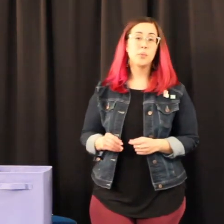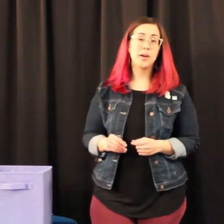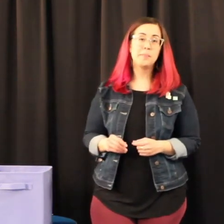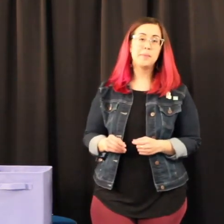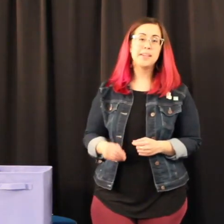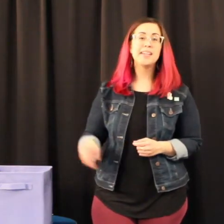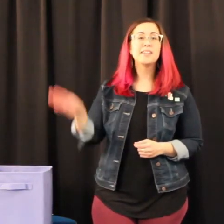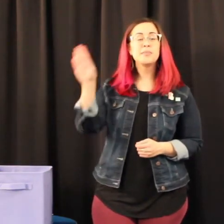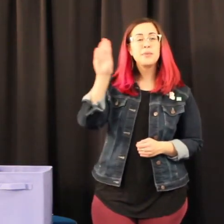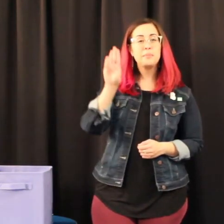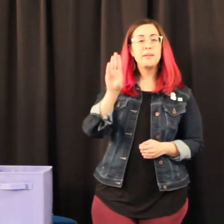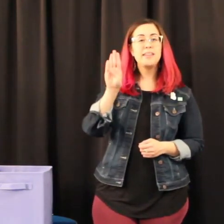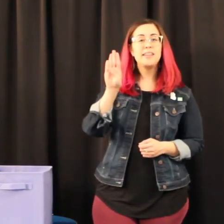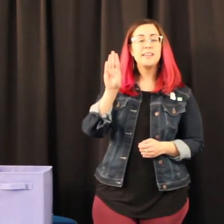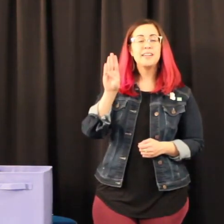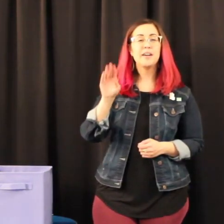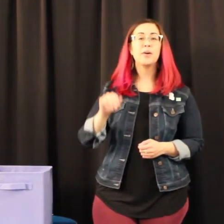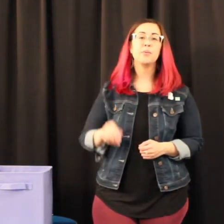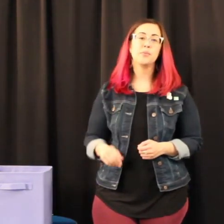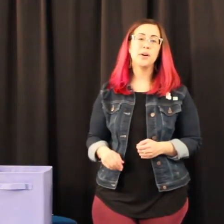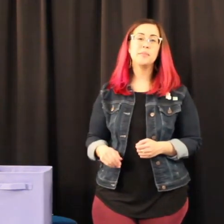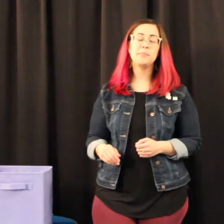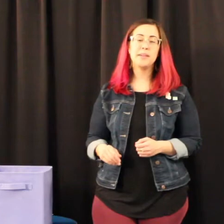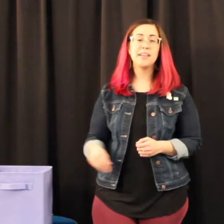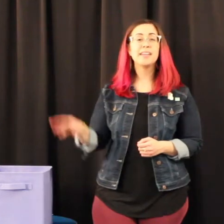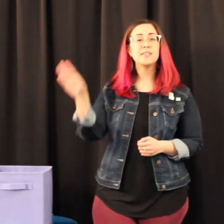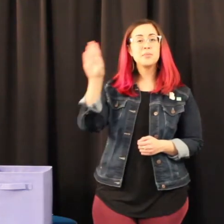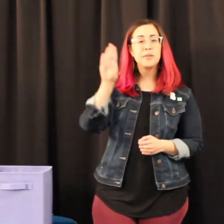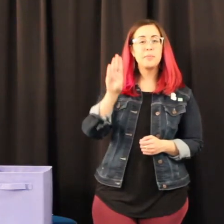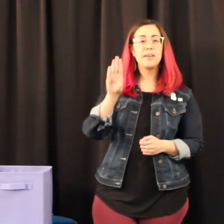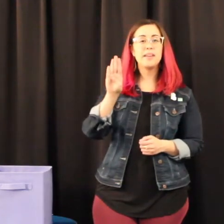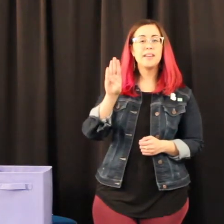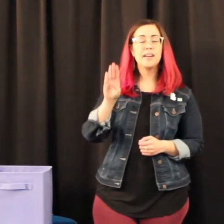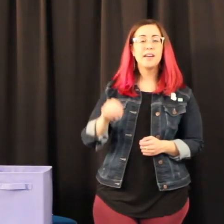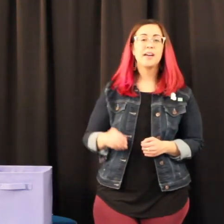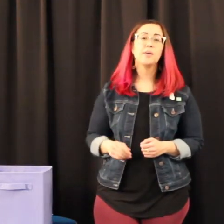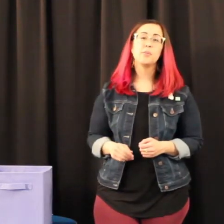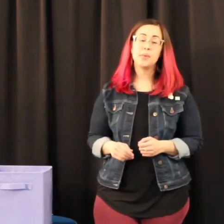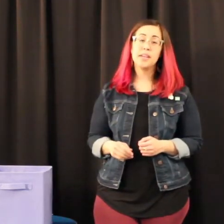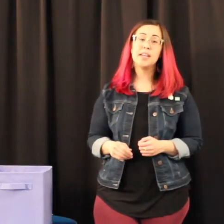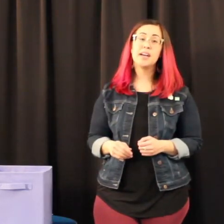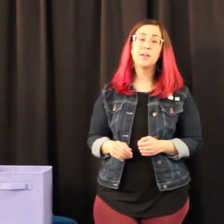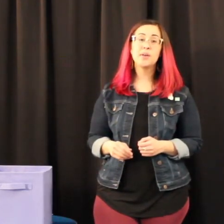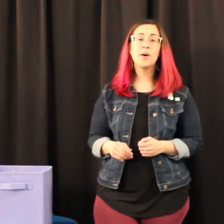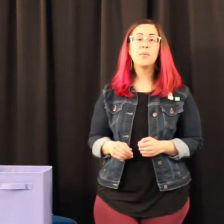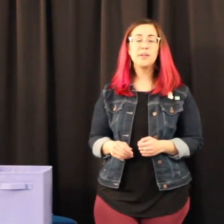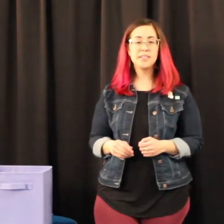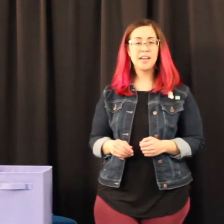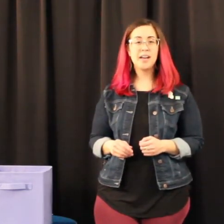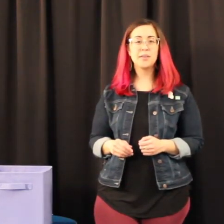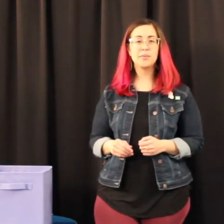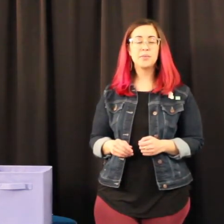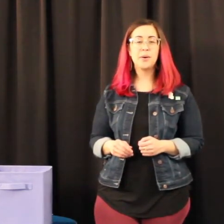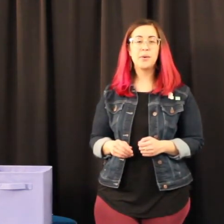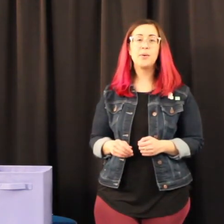What begins with B? What begins with B? We all know, we'll tell you so.